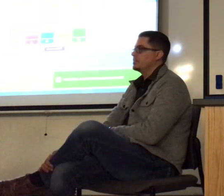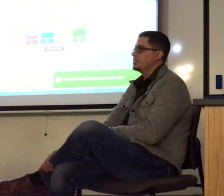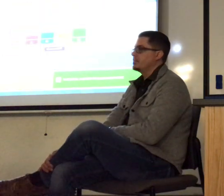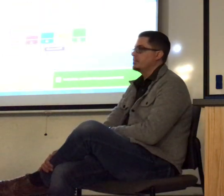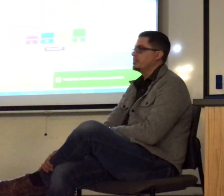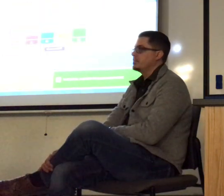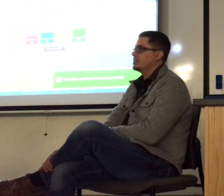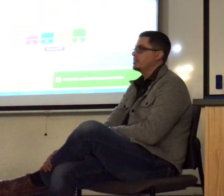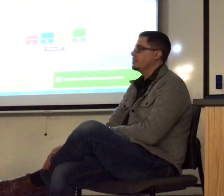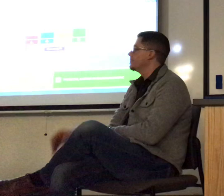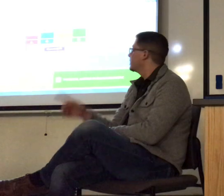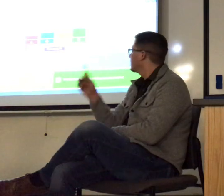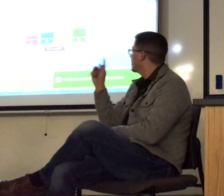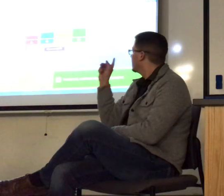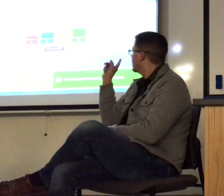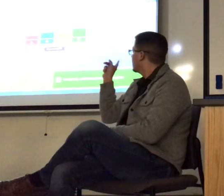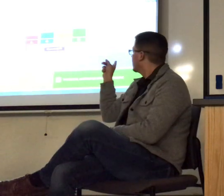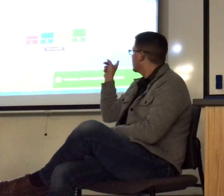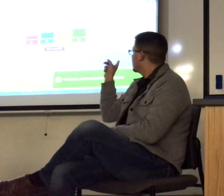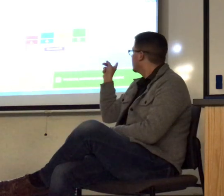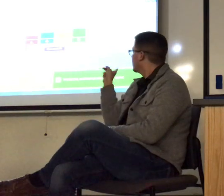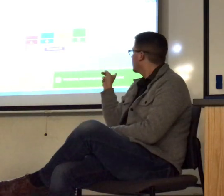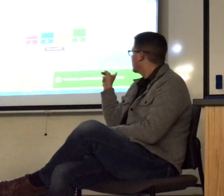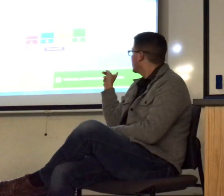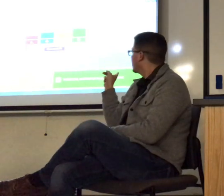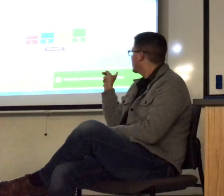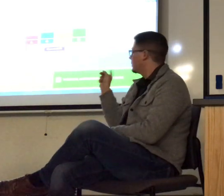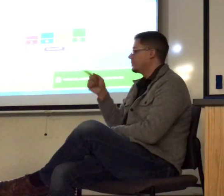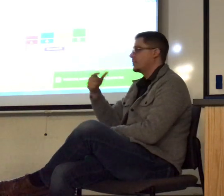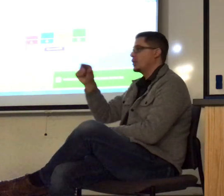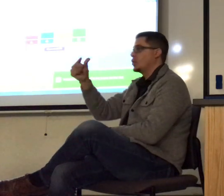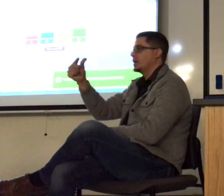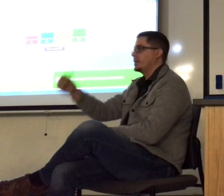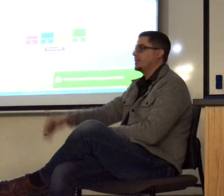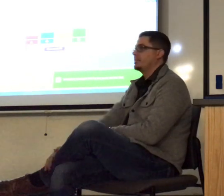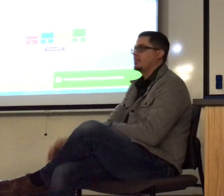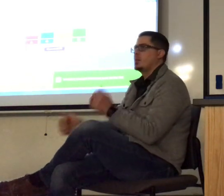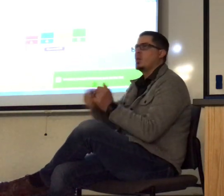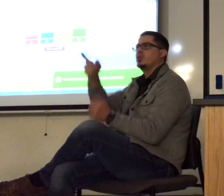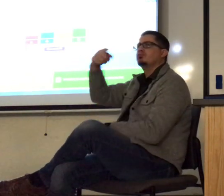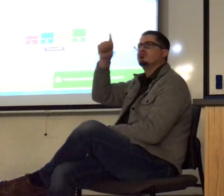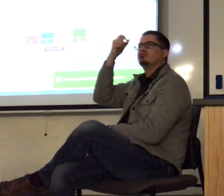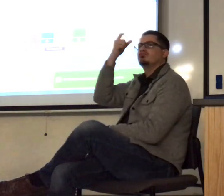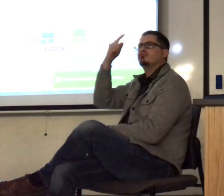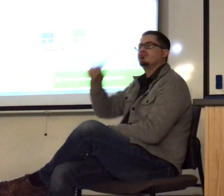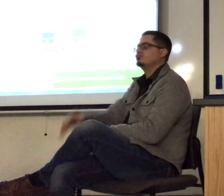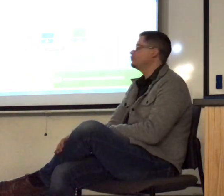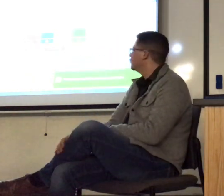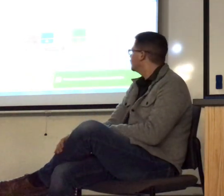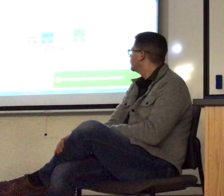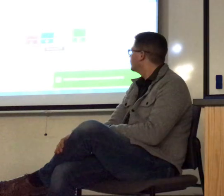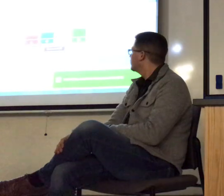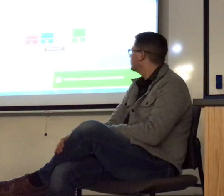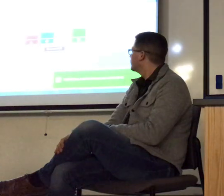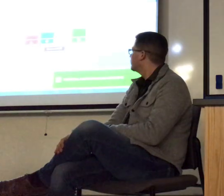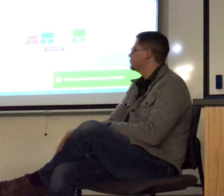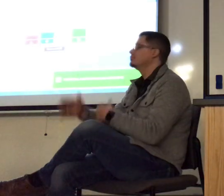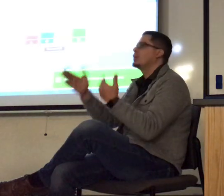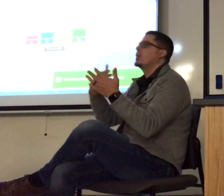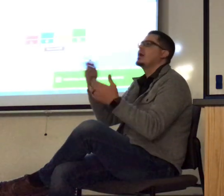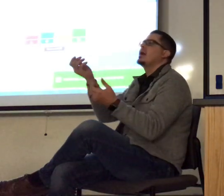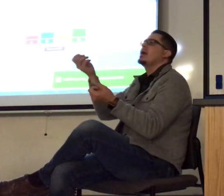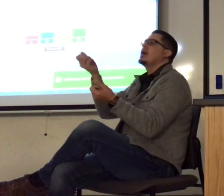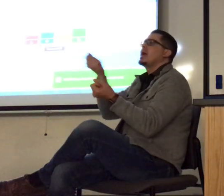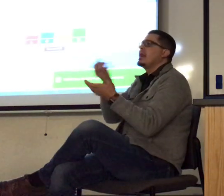Is visceral motor parasympathetic? That's just, yeah, okay, most of you got it. Okay, some of you aren't. Okay, but anyways, anything where